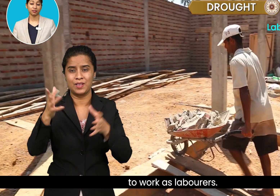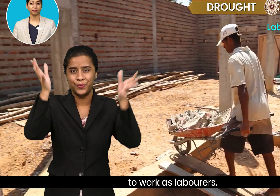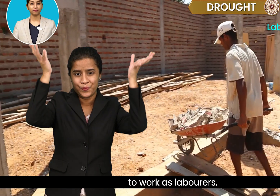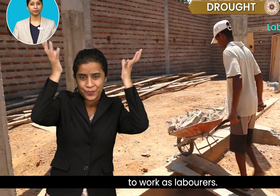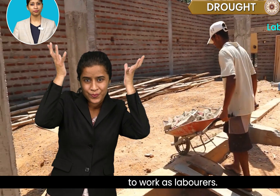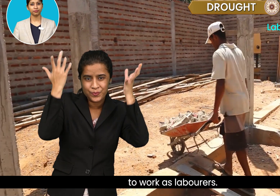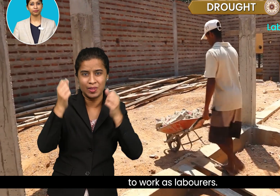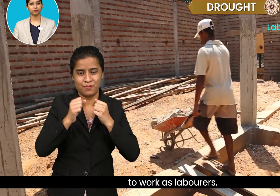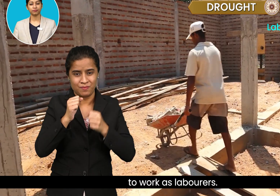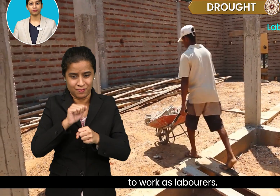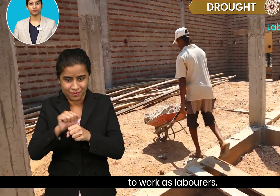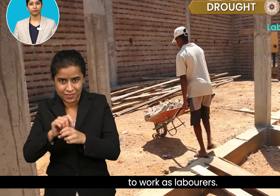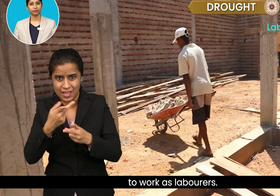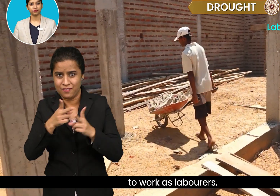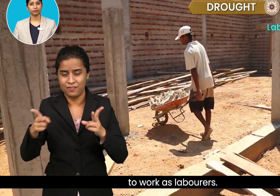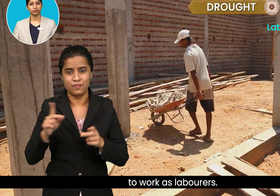laborers.